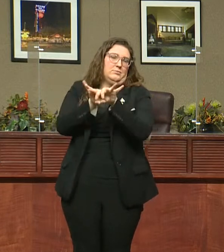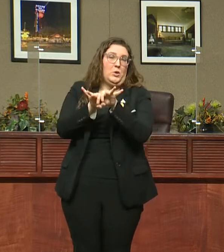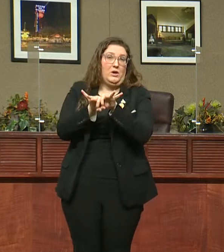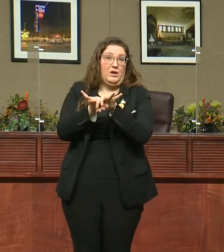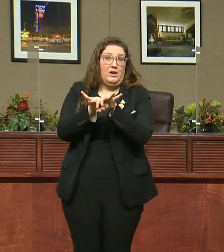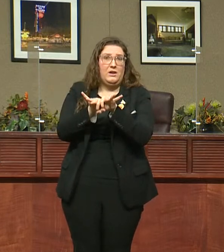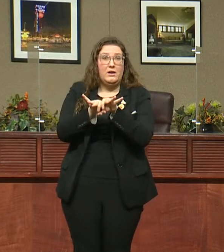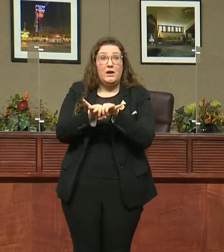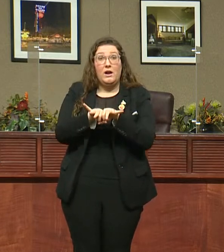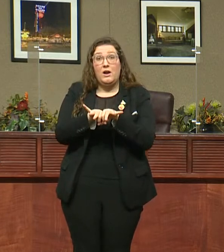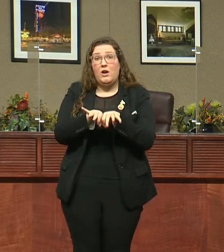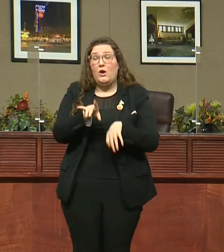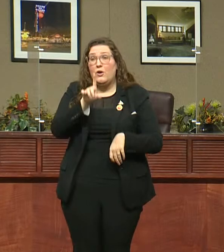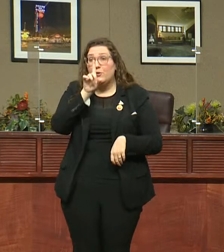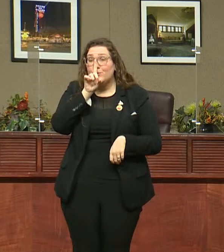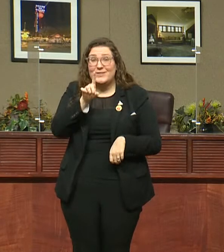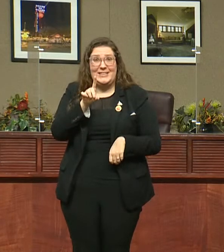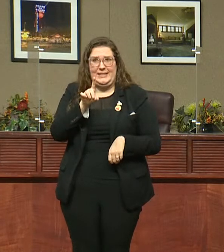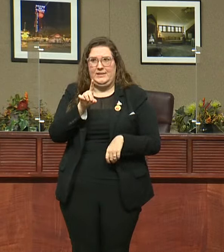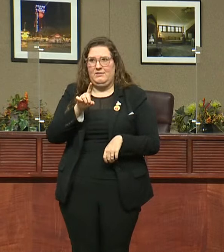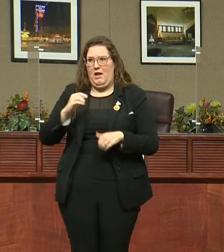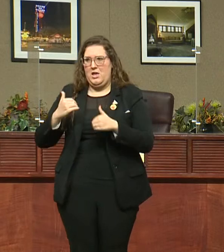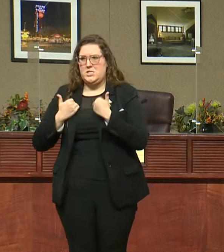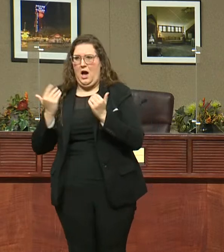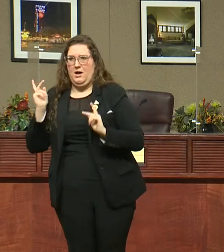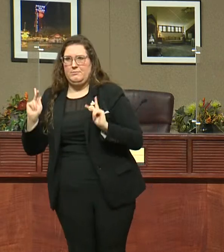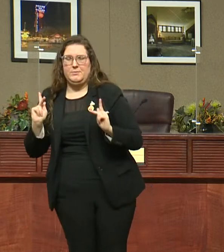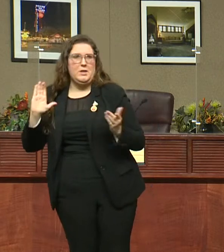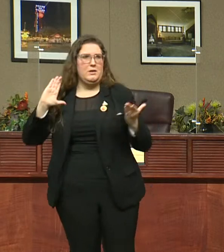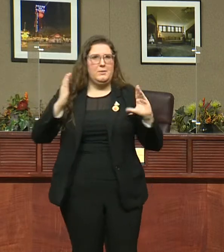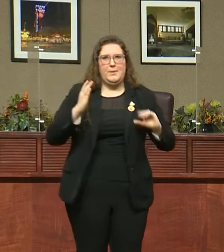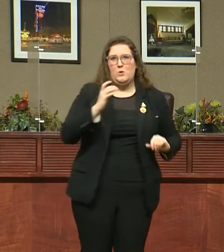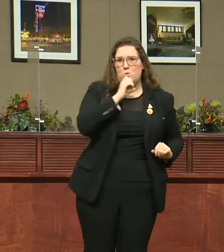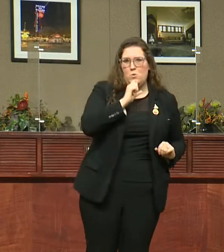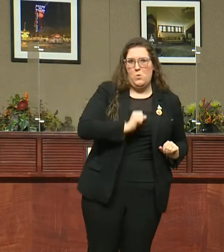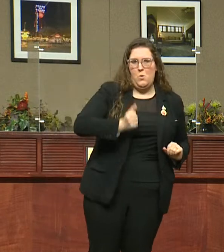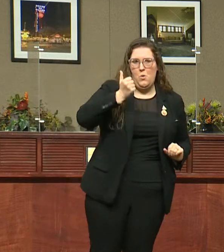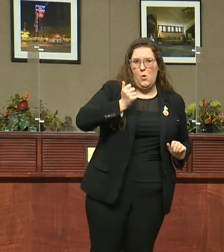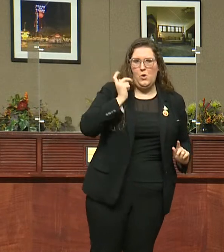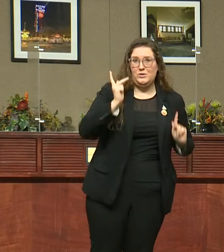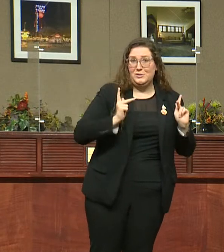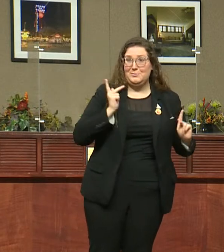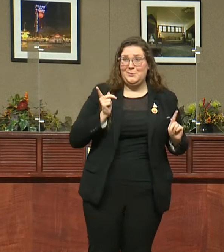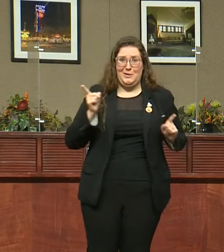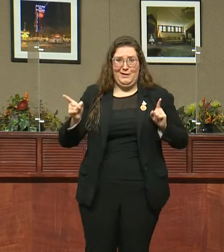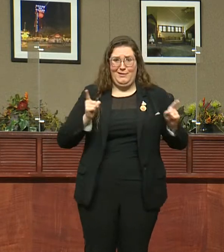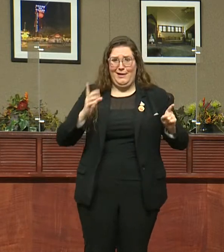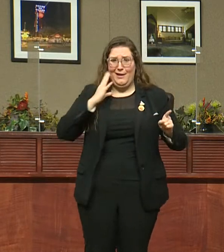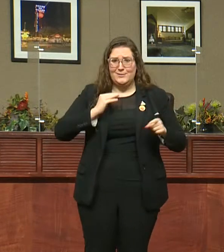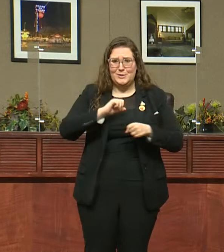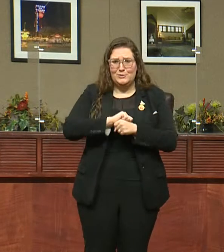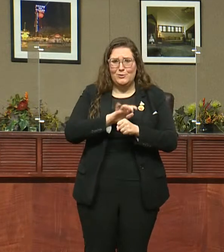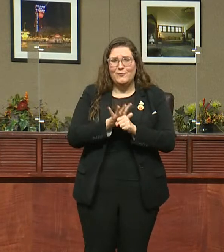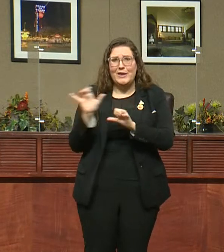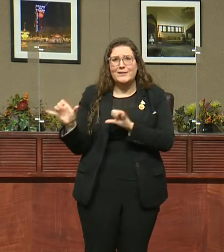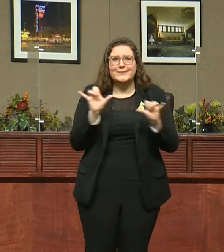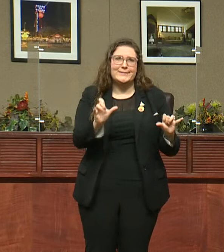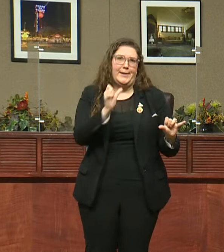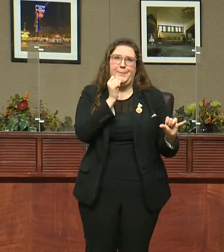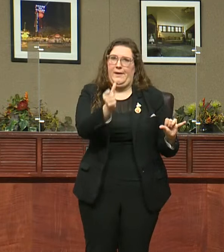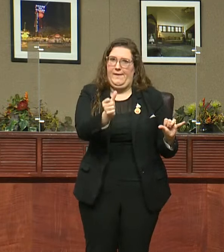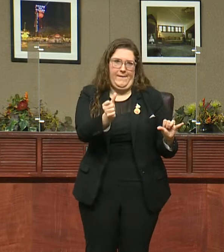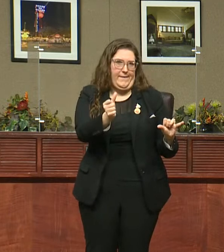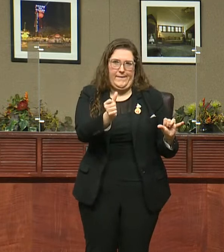in the same way that older adults do, it's also important because they serve as a pool from